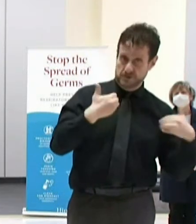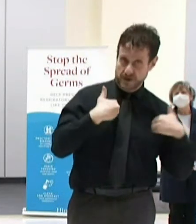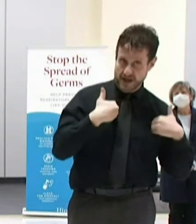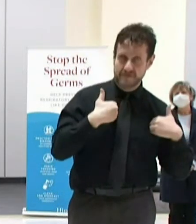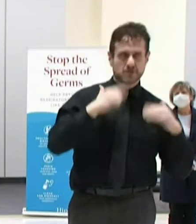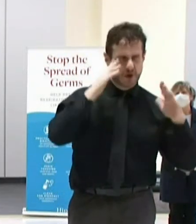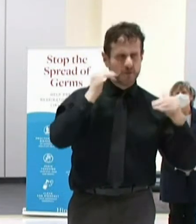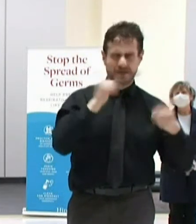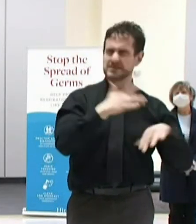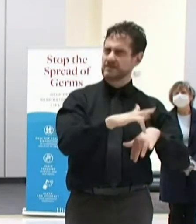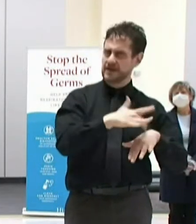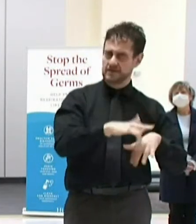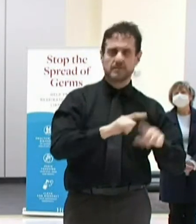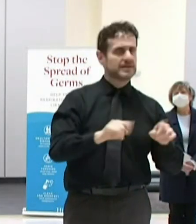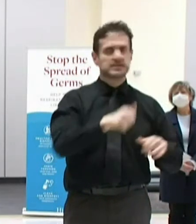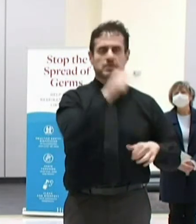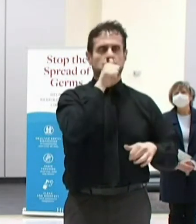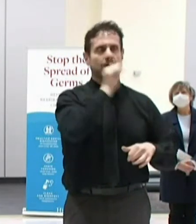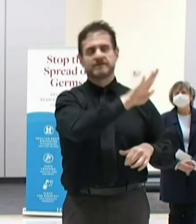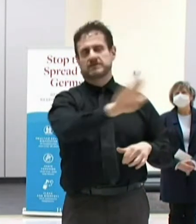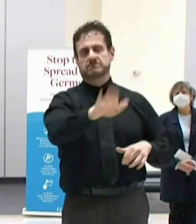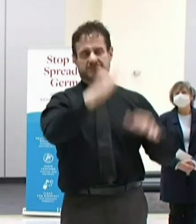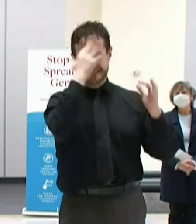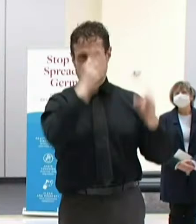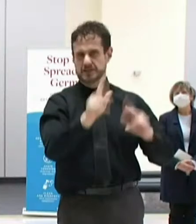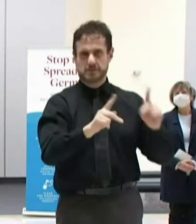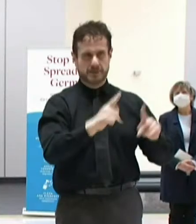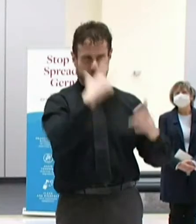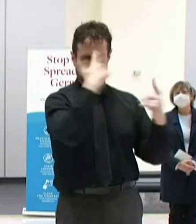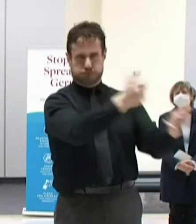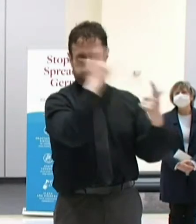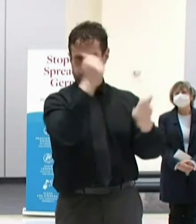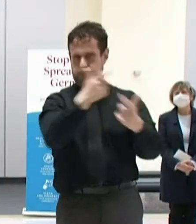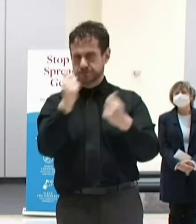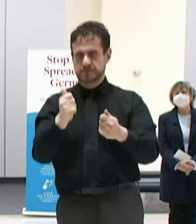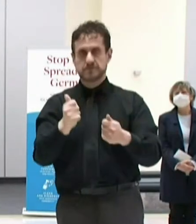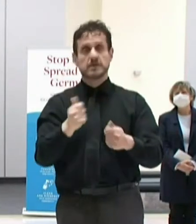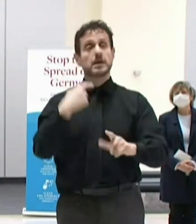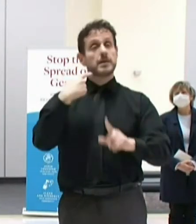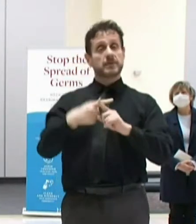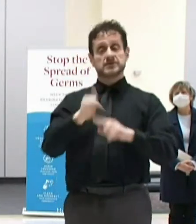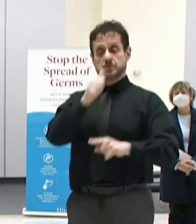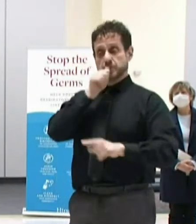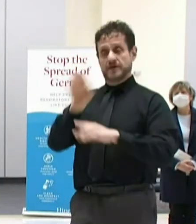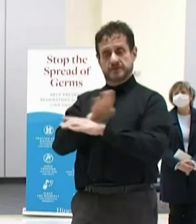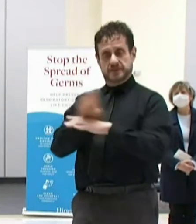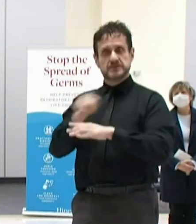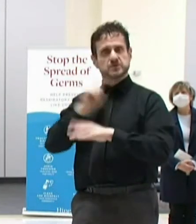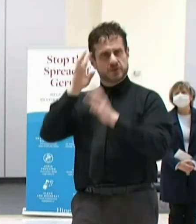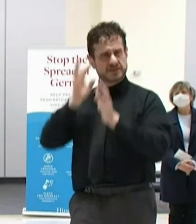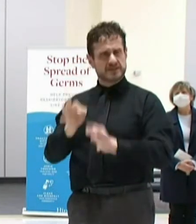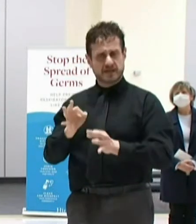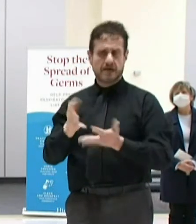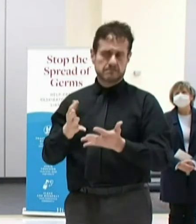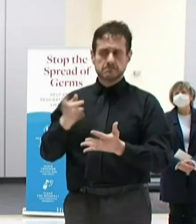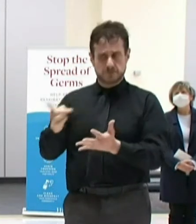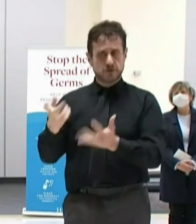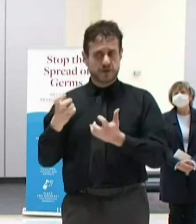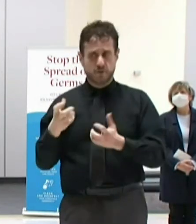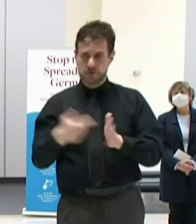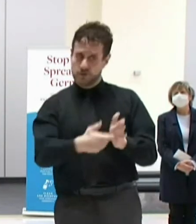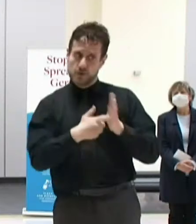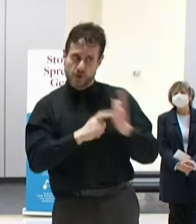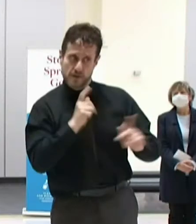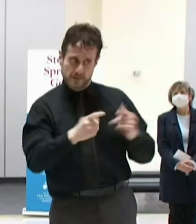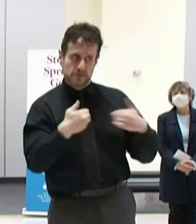to people, but that's a private decision that people will make. And then private businesses will make decisions about whether they want to